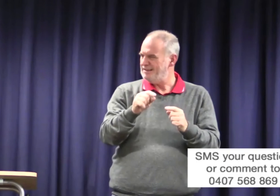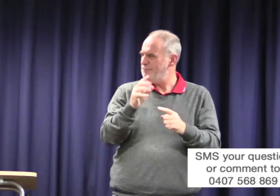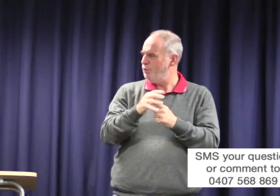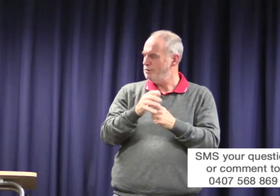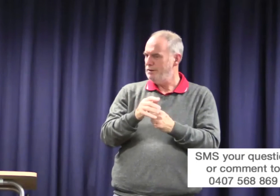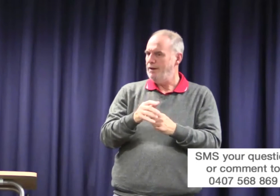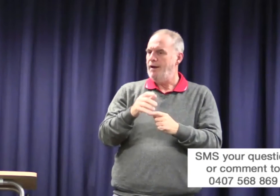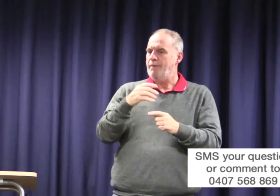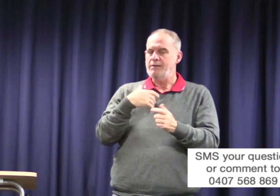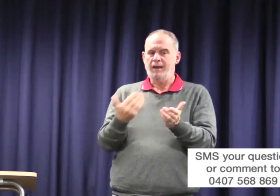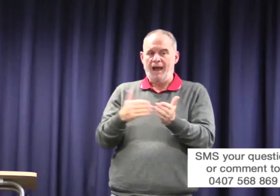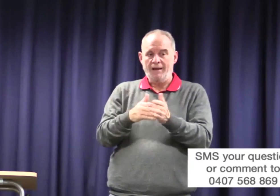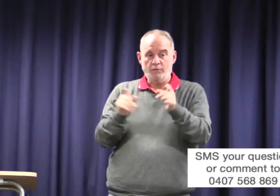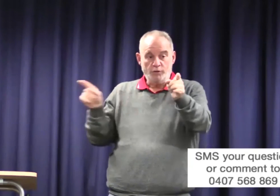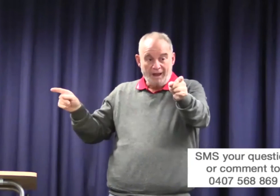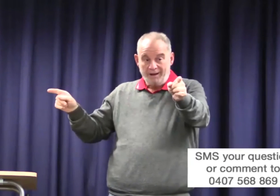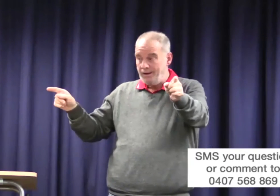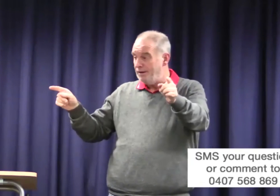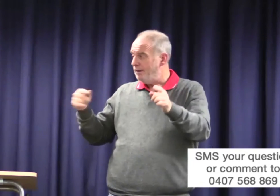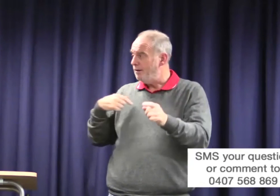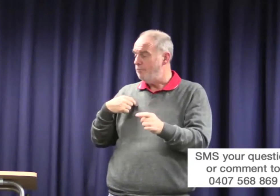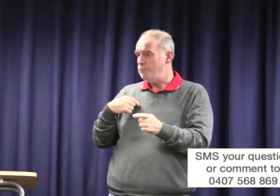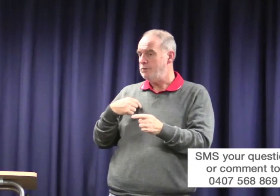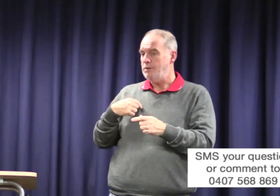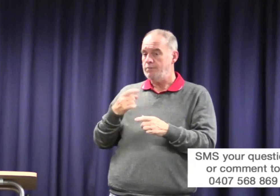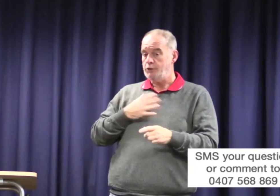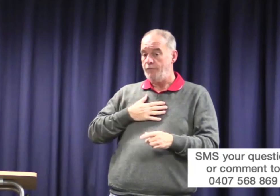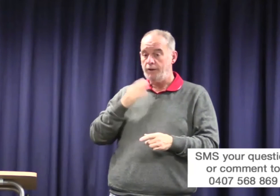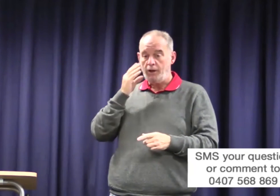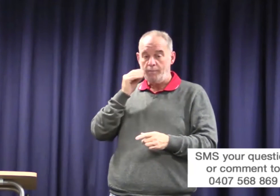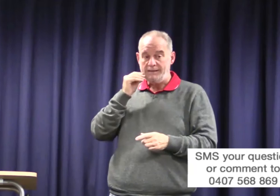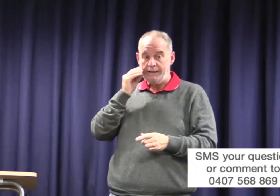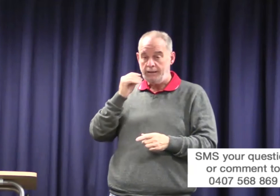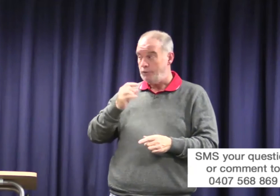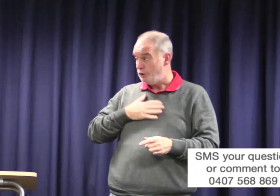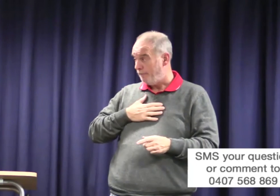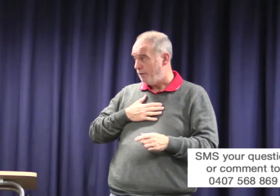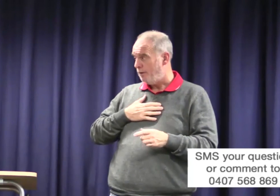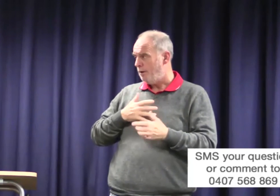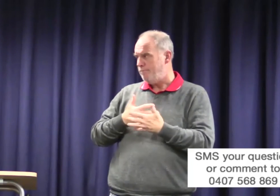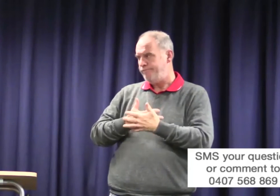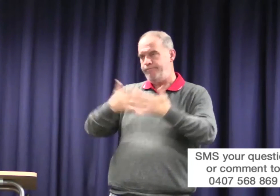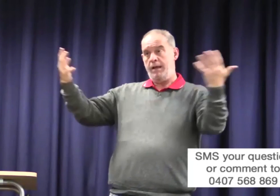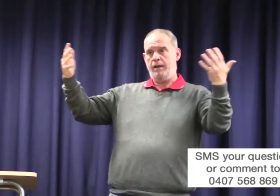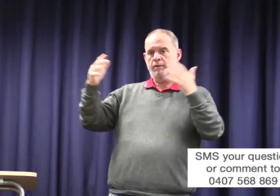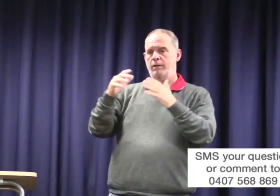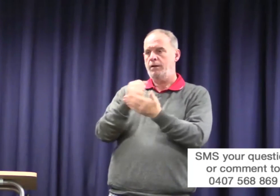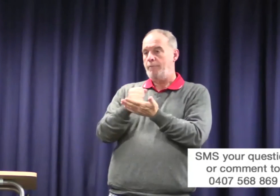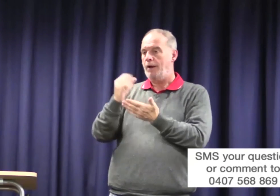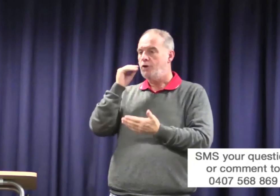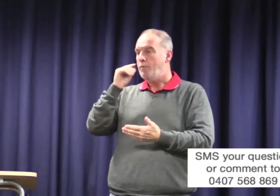for interpreters from the metro areas to the regional areas. I'm a diabetic,